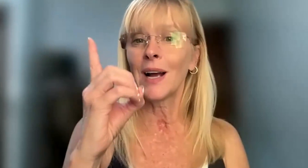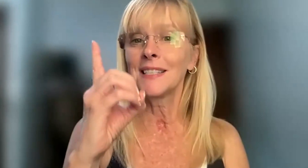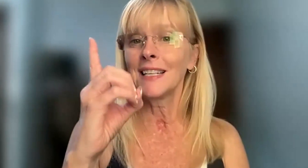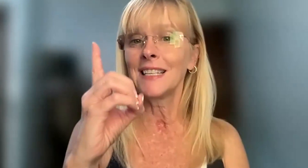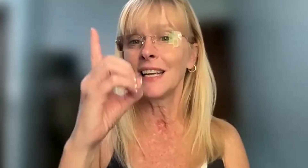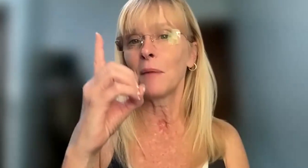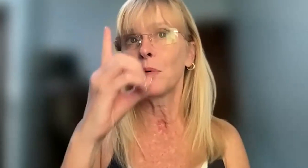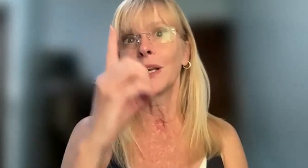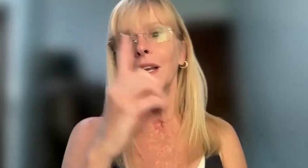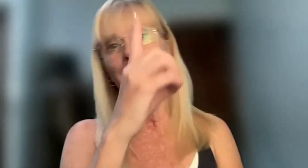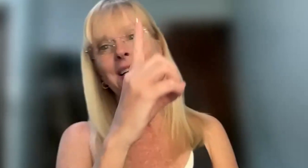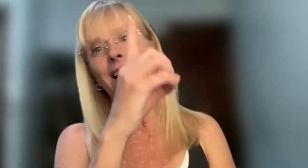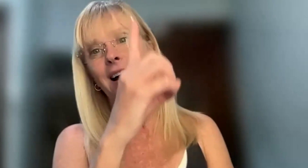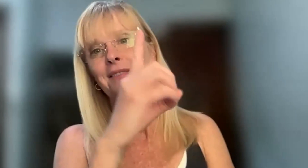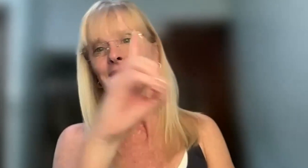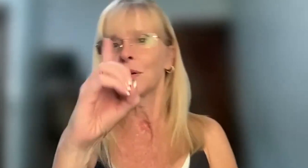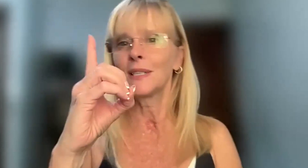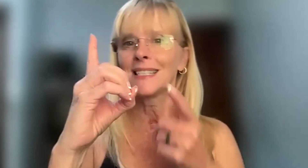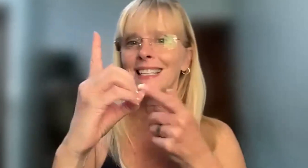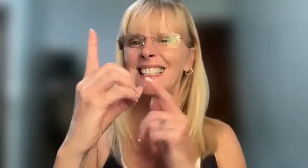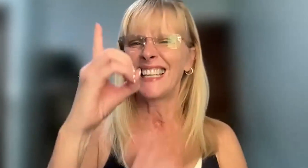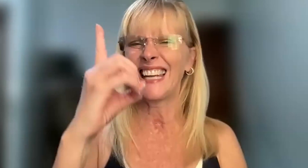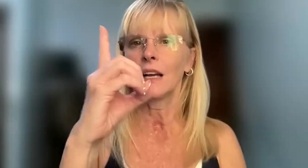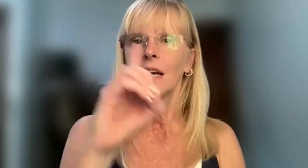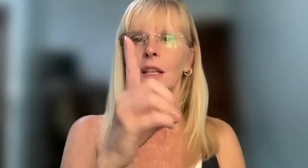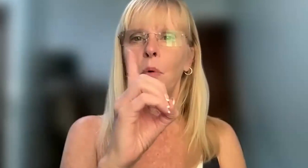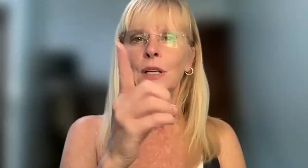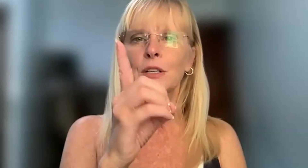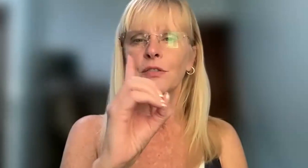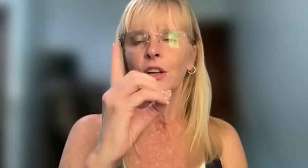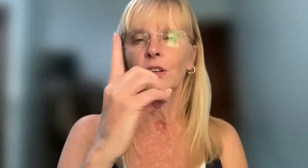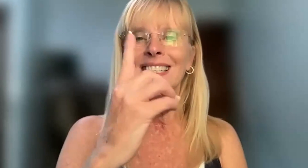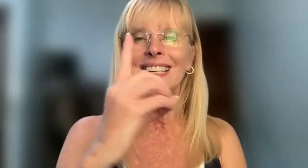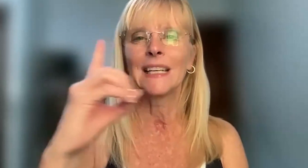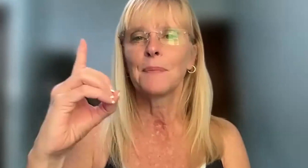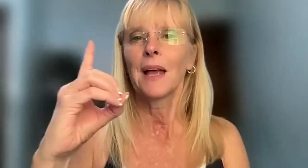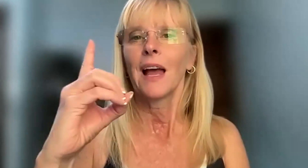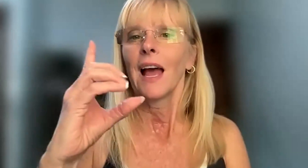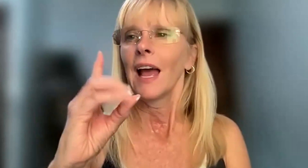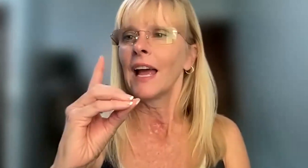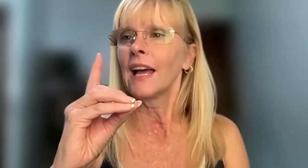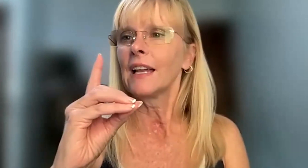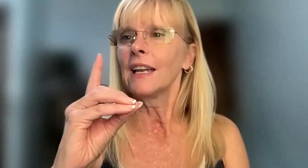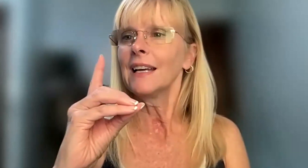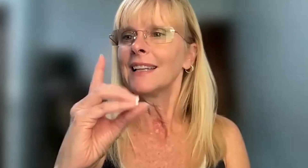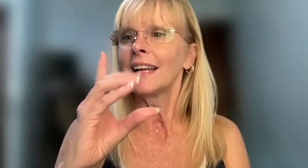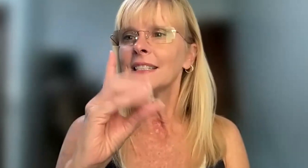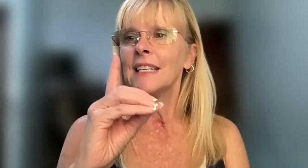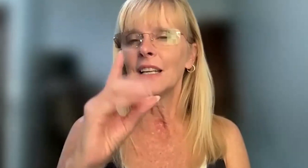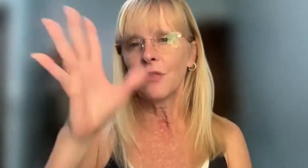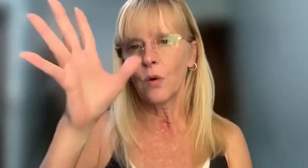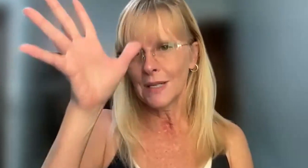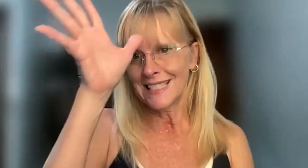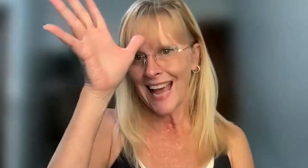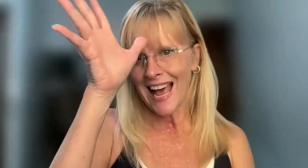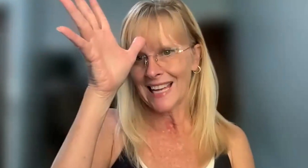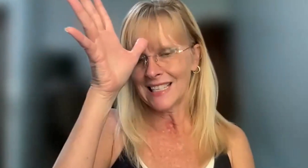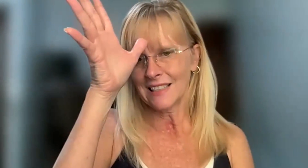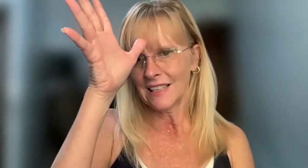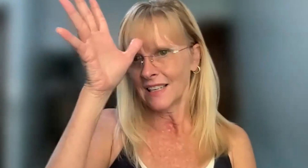say D, I'm pointing up to God. So it's the D, the pointer finger, D. And that's D for dad. And that's